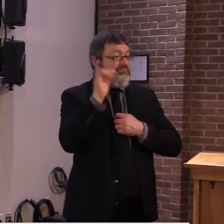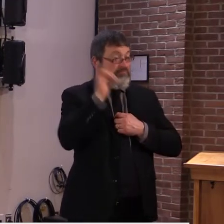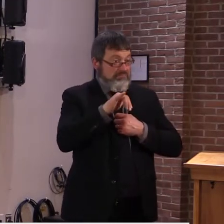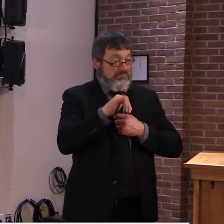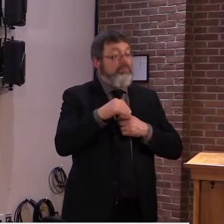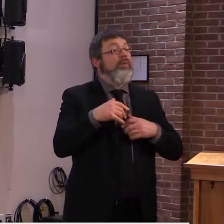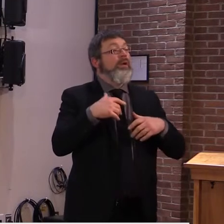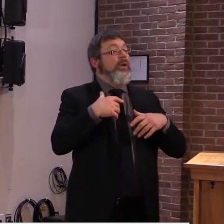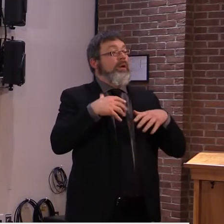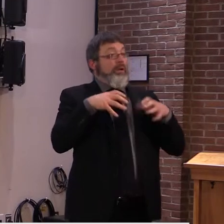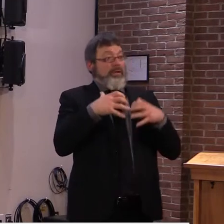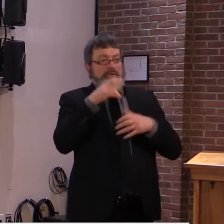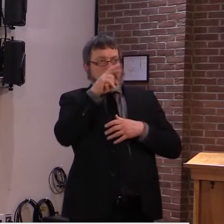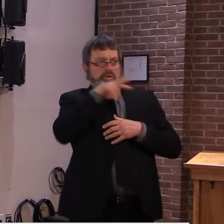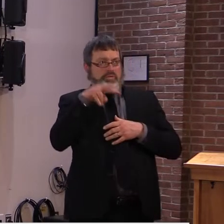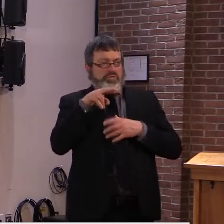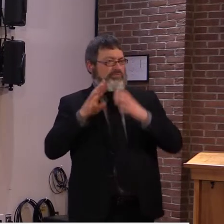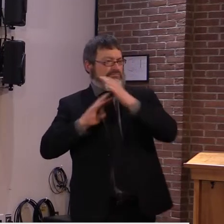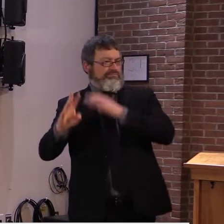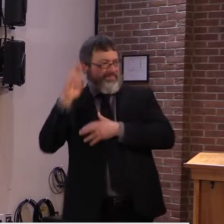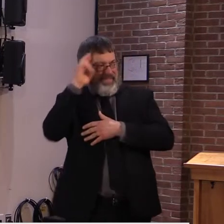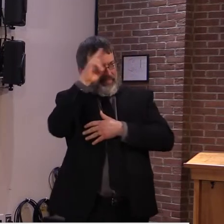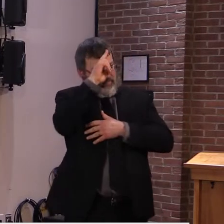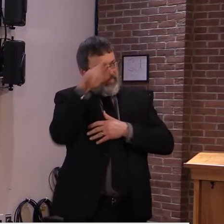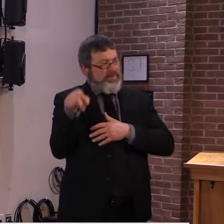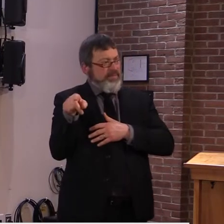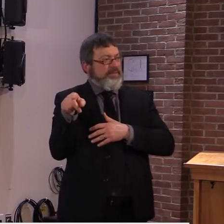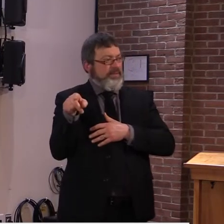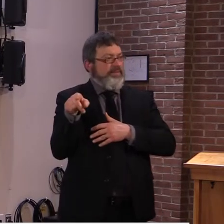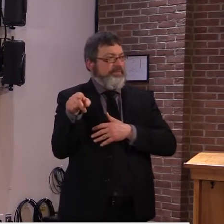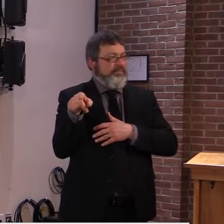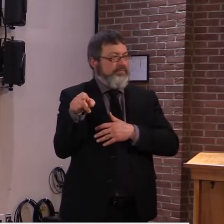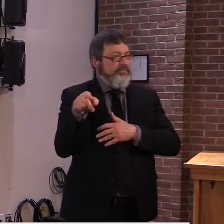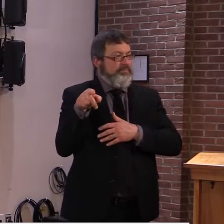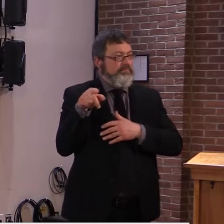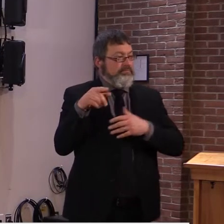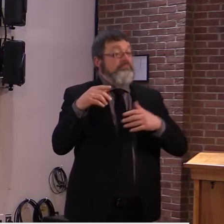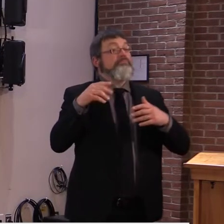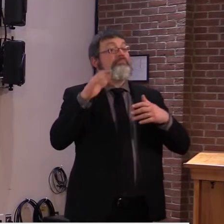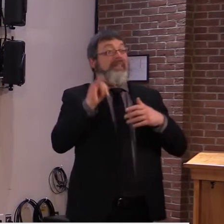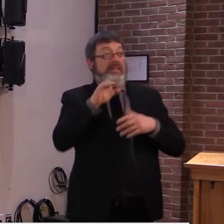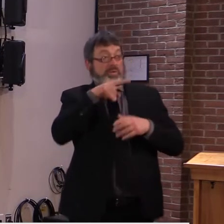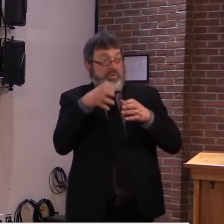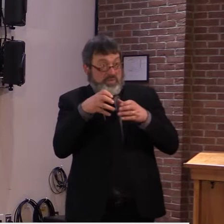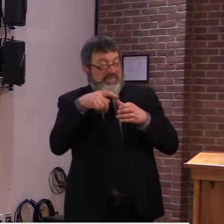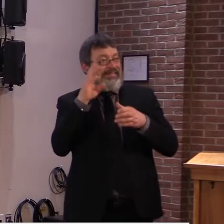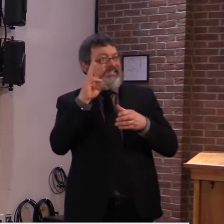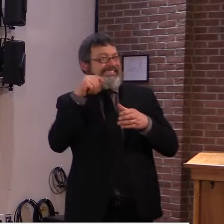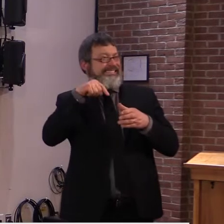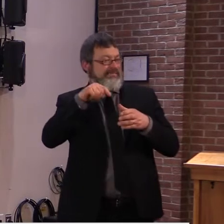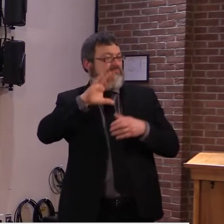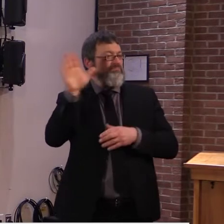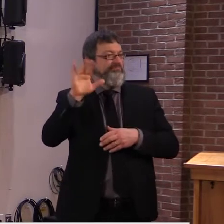epidemiology teams are following 43 active outbreaks and 250 situations.